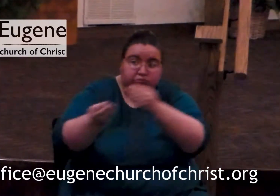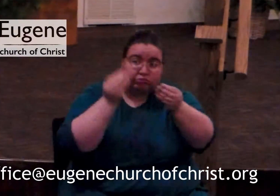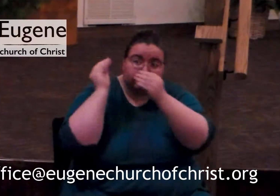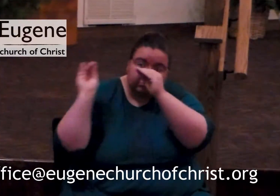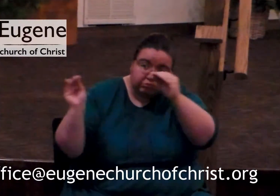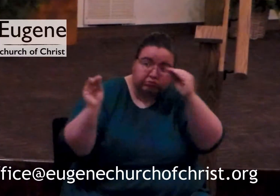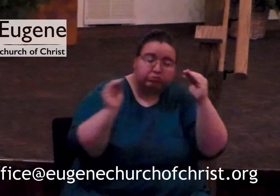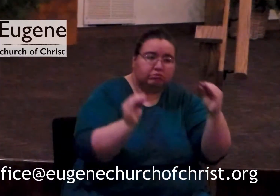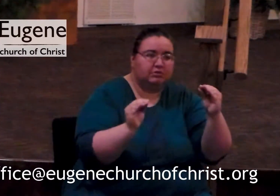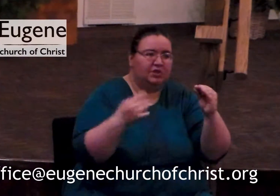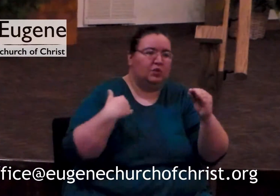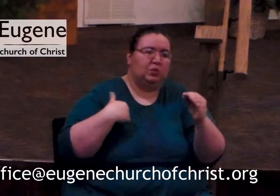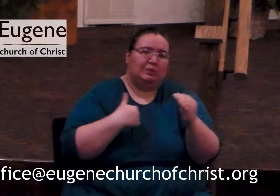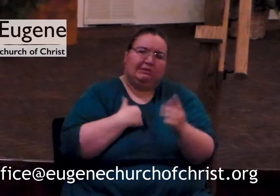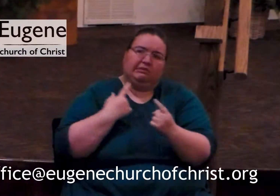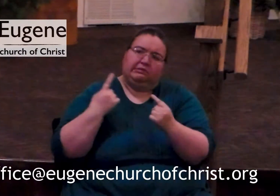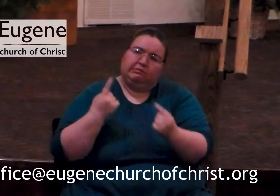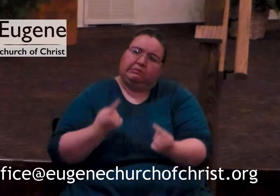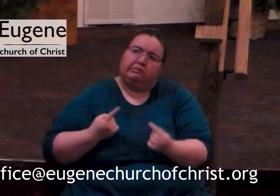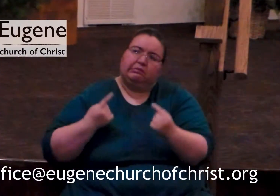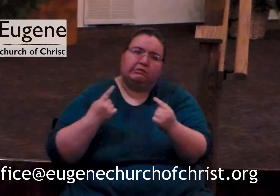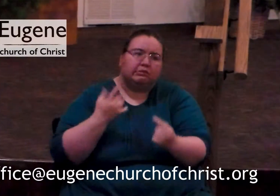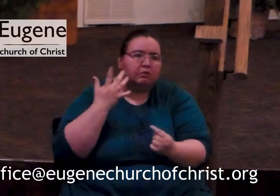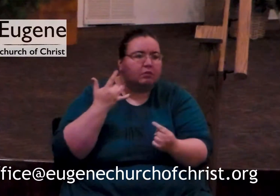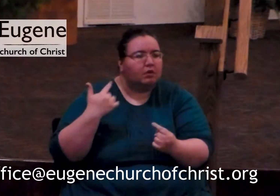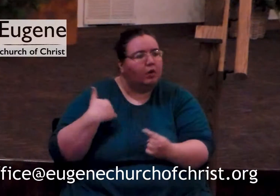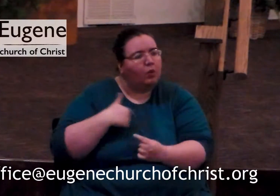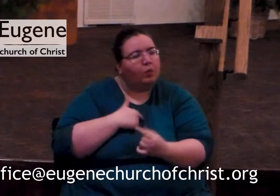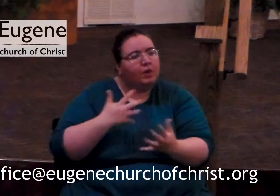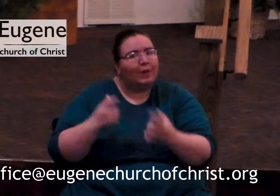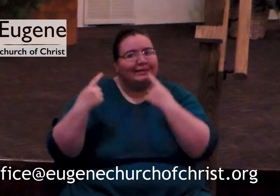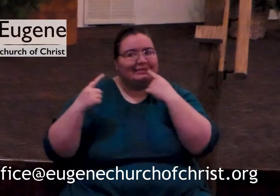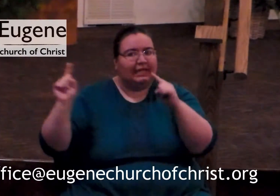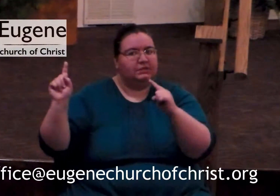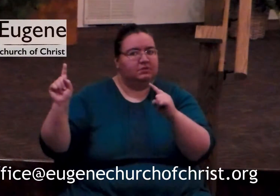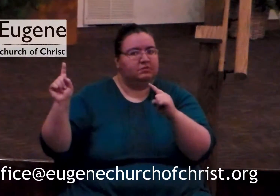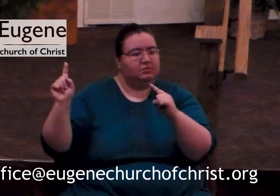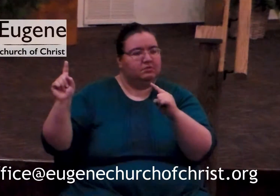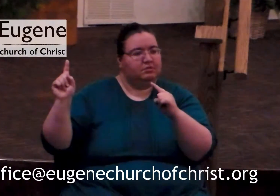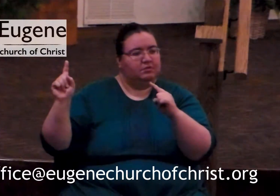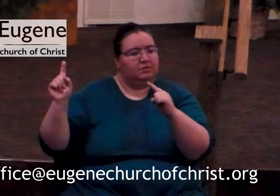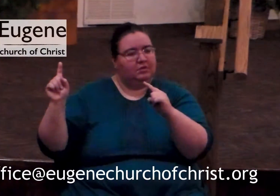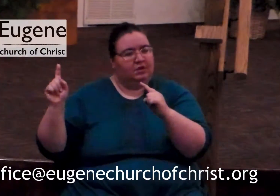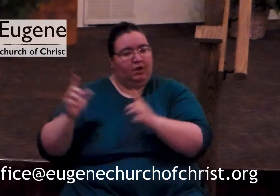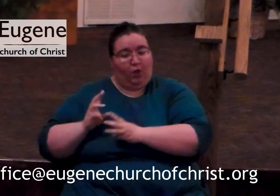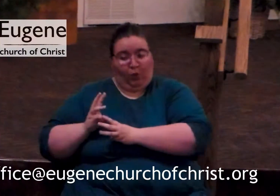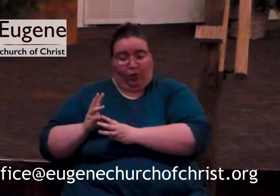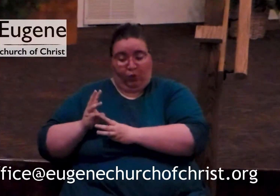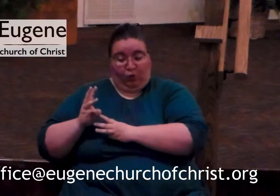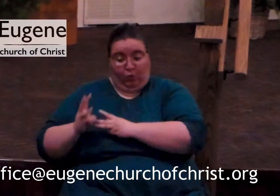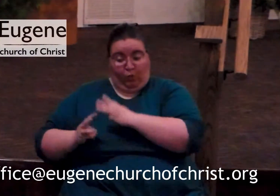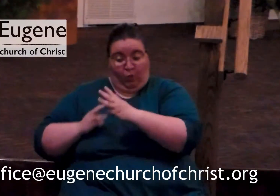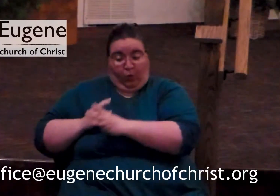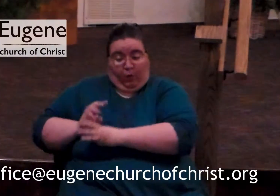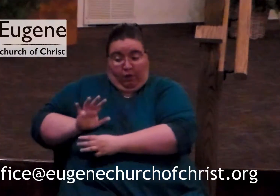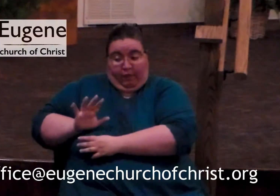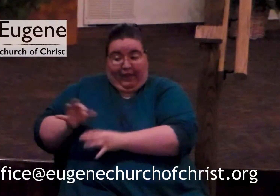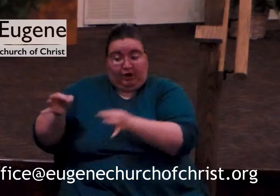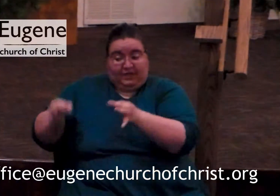success. And we want success in the way the world defines success, which is numbers. We want as many